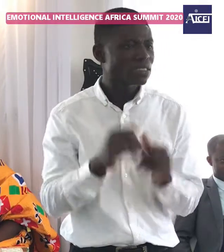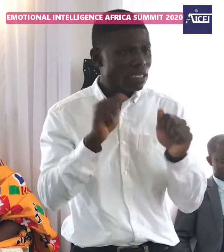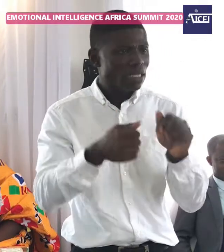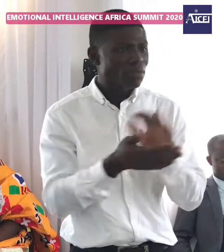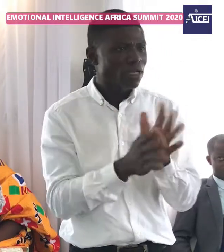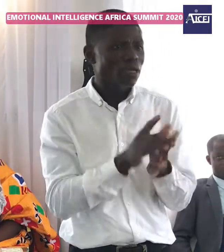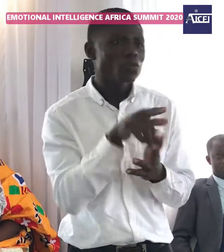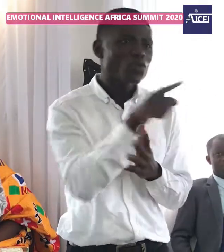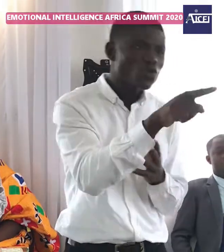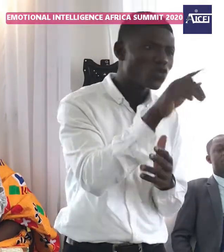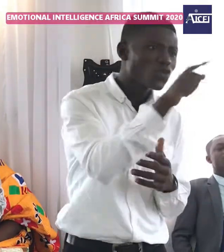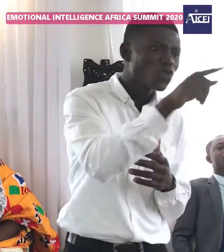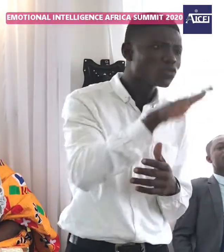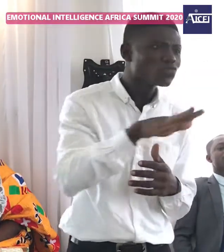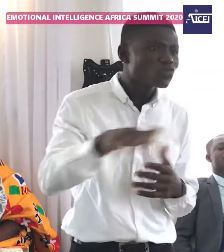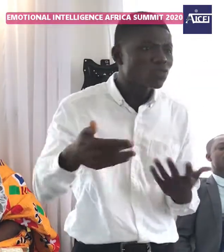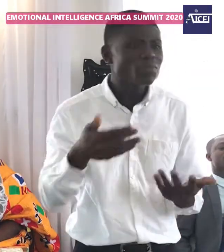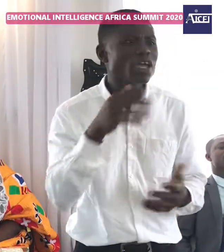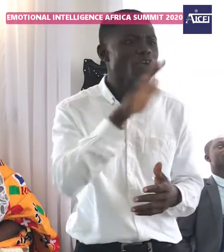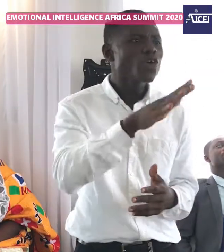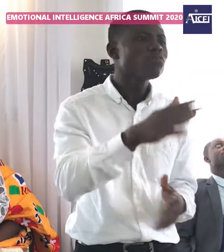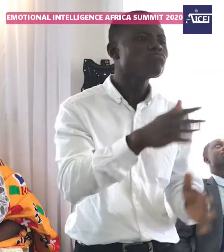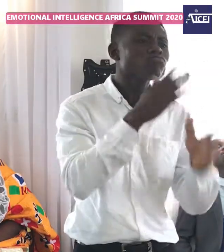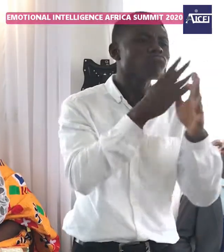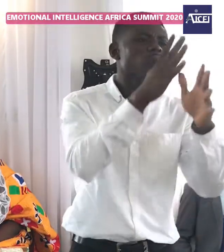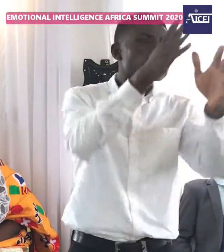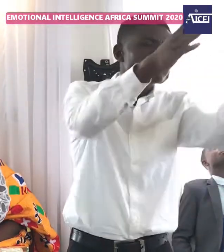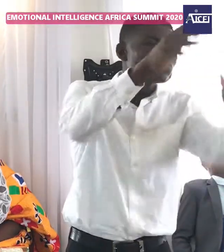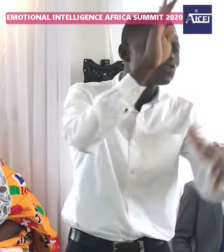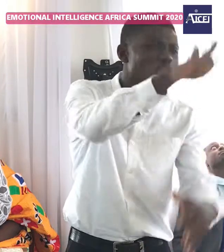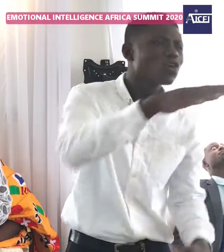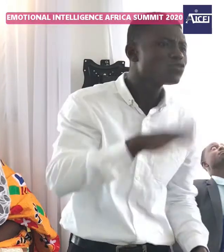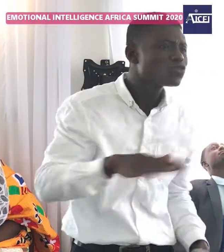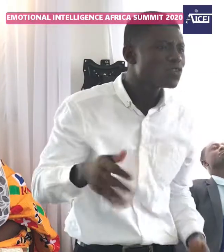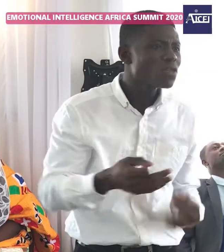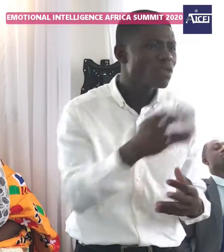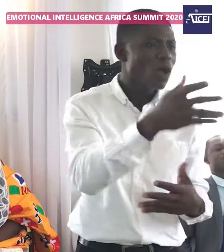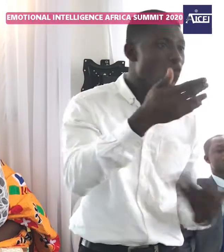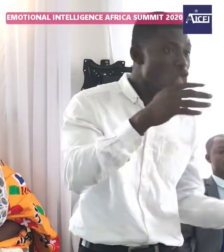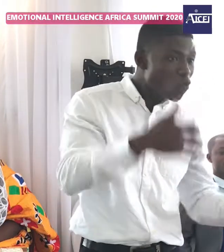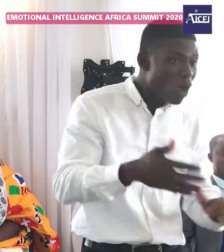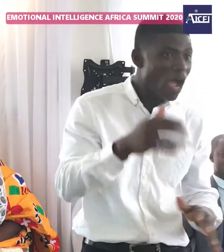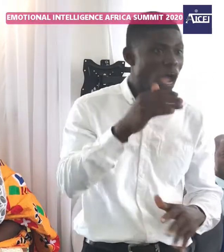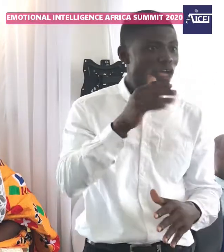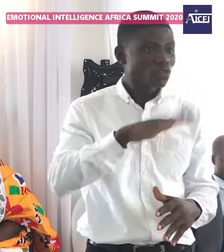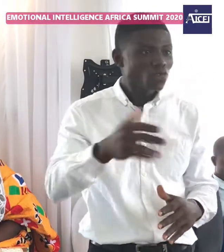your children, your great-great-grandchildren, or any people who are born after you.